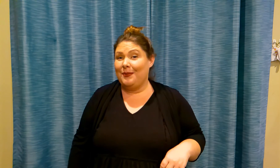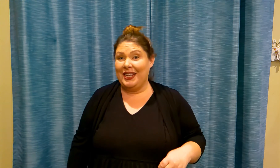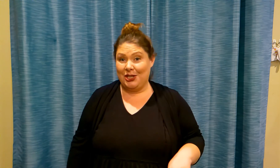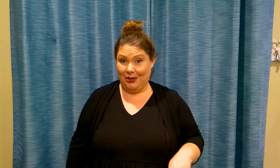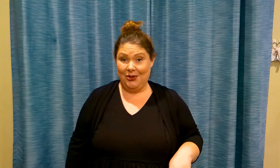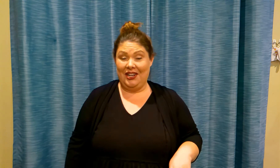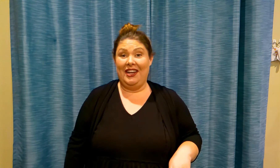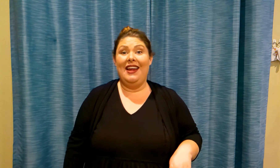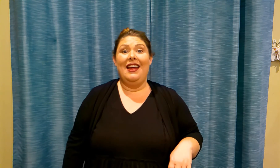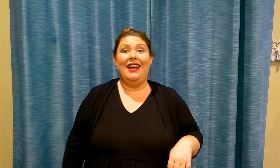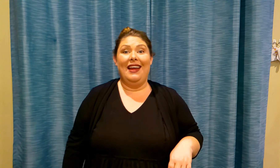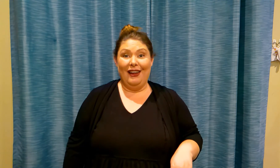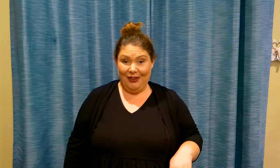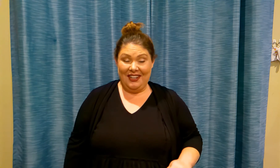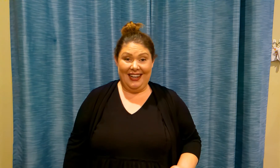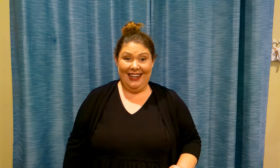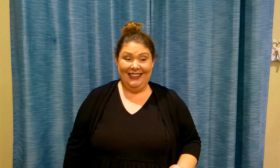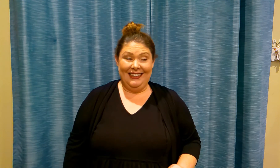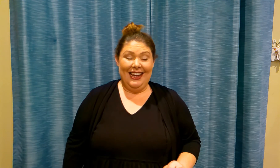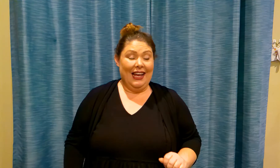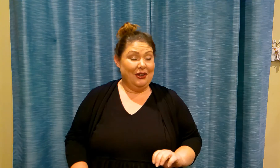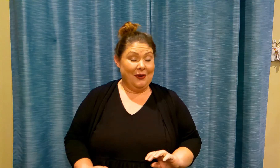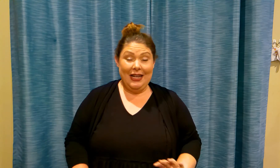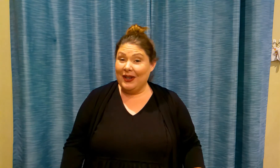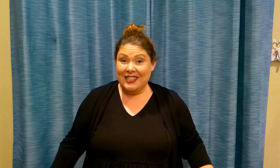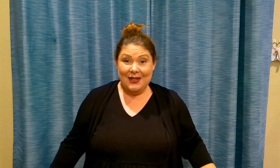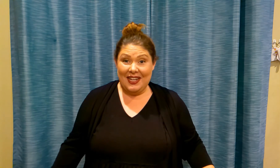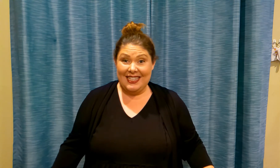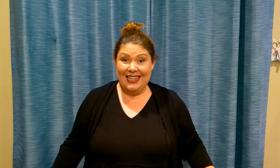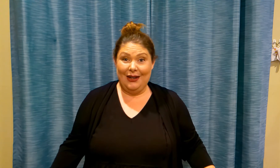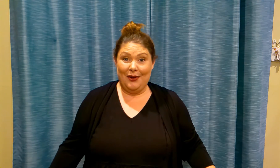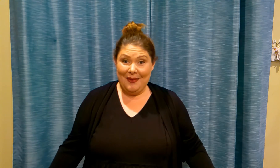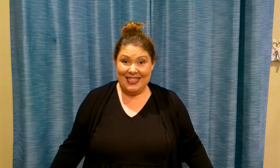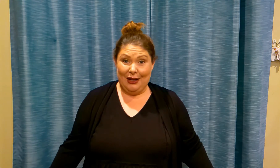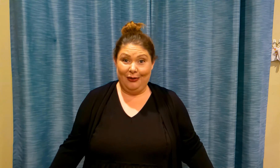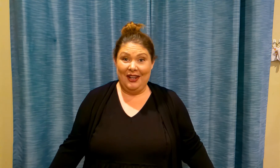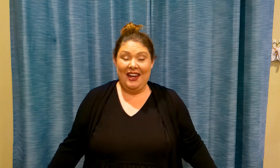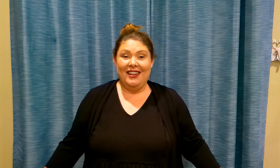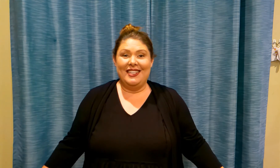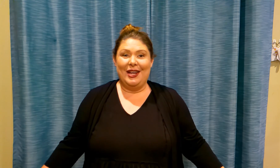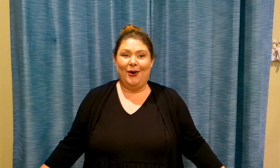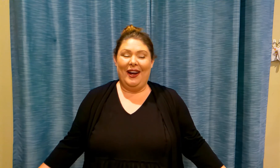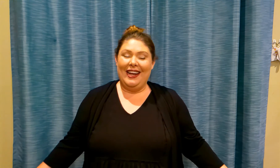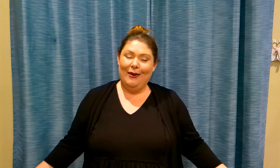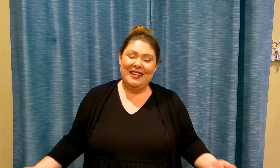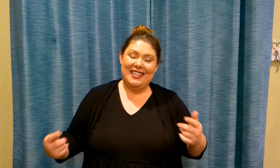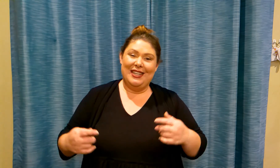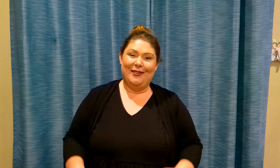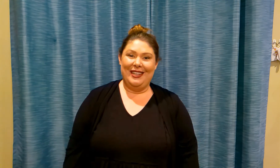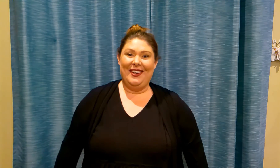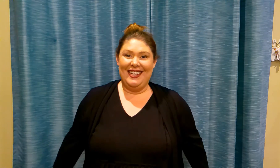my children every night. I don't know anyone else who does it. I wrote it myself, so I can't wait to share it with you guys.